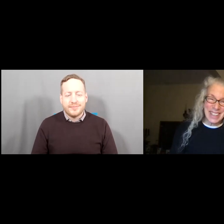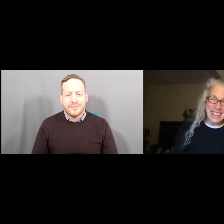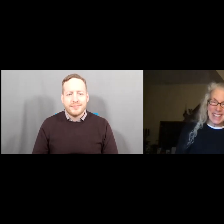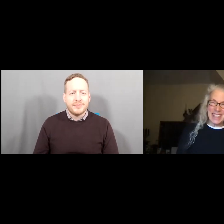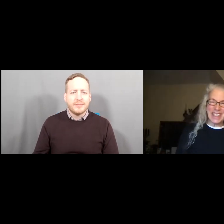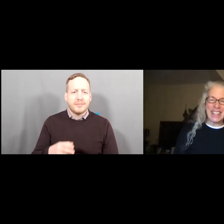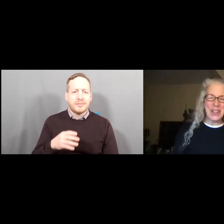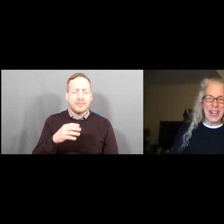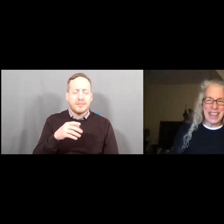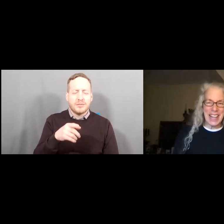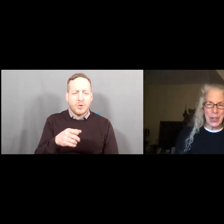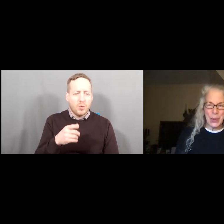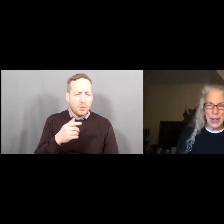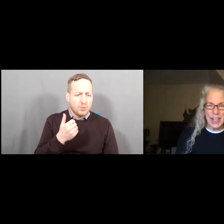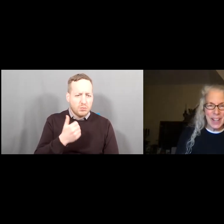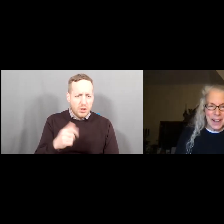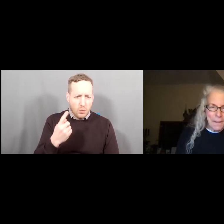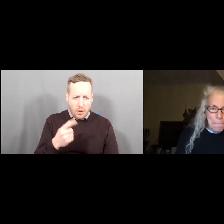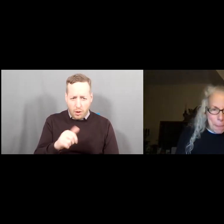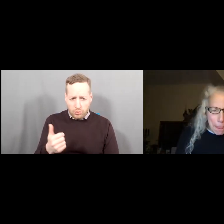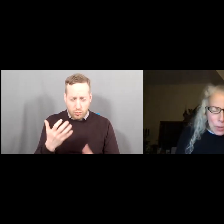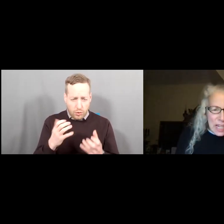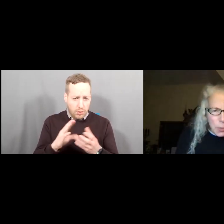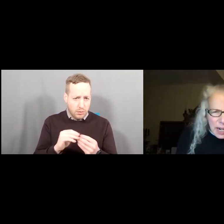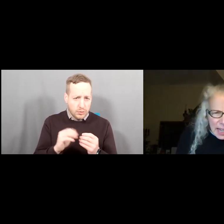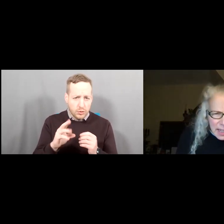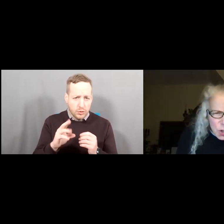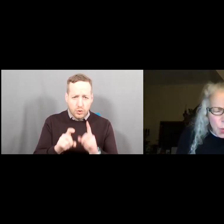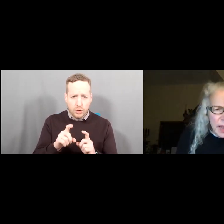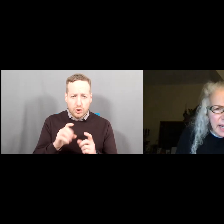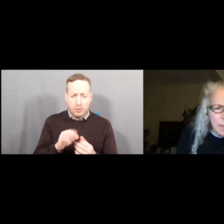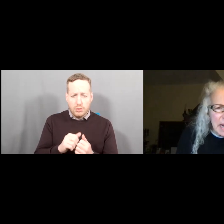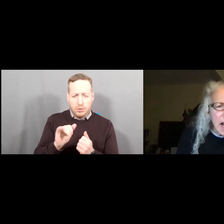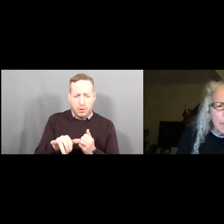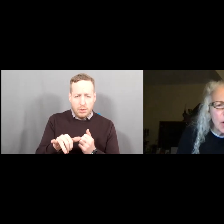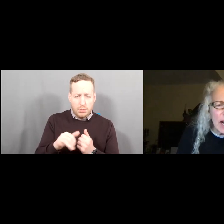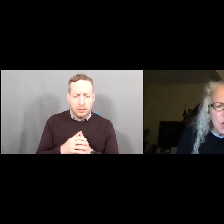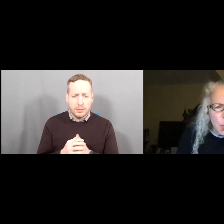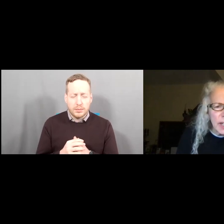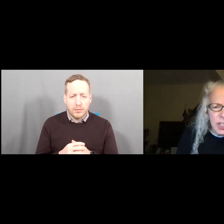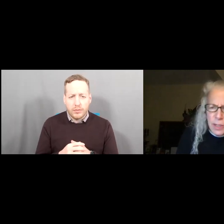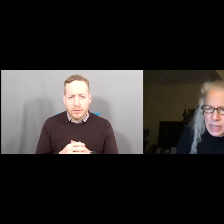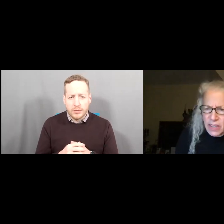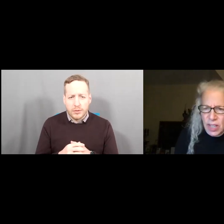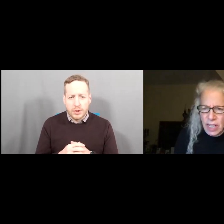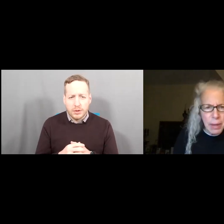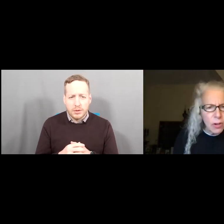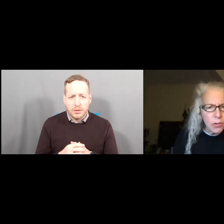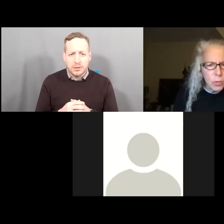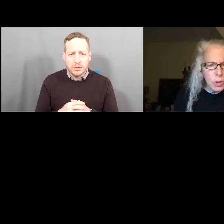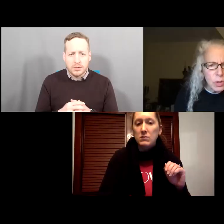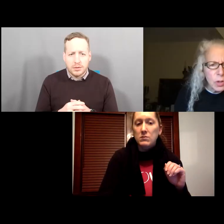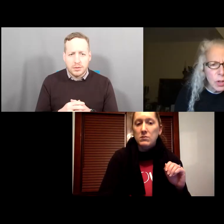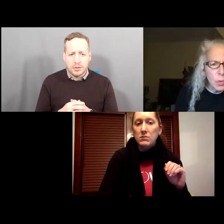Good. Great, thank you. Was anyone else who would like to make a comment or ask a question specifically